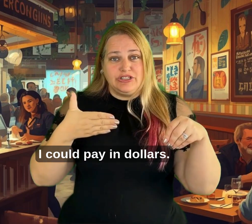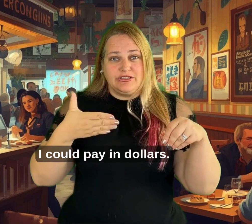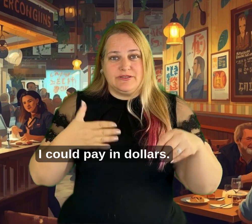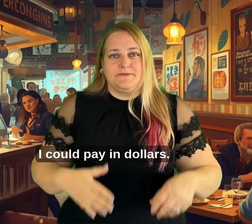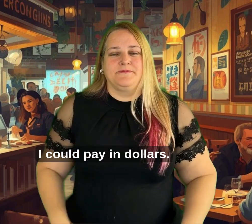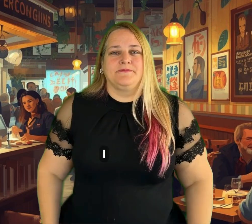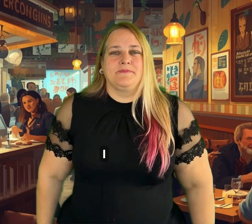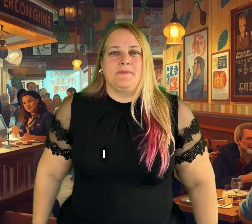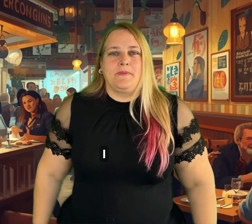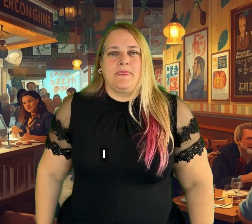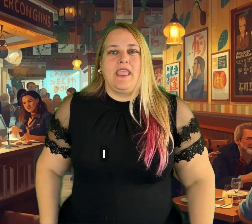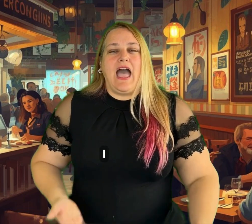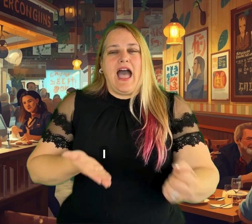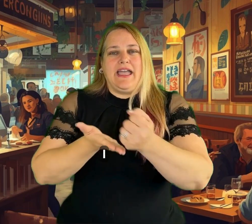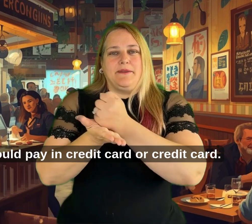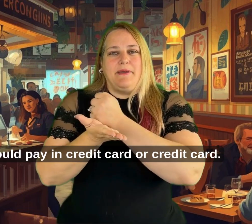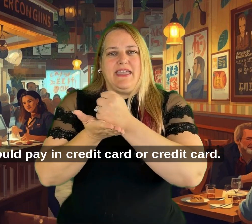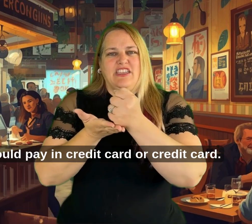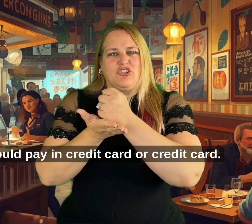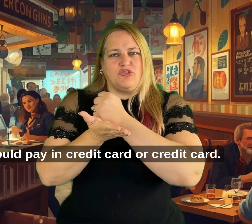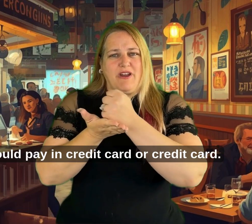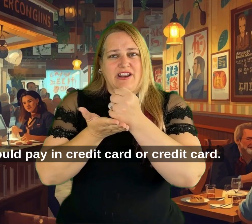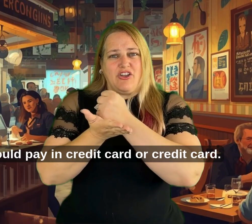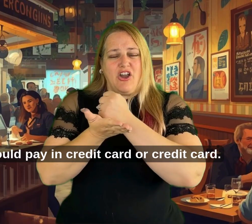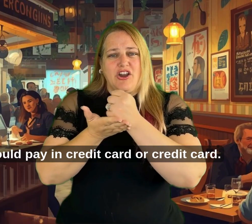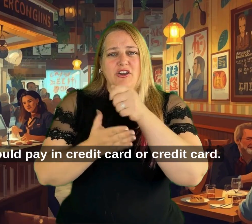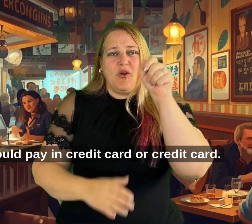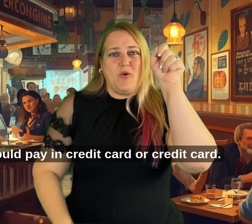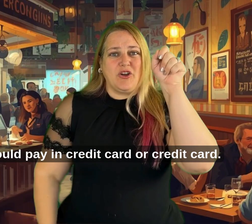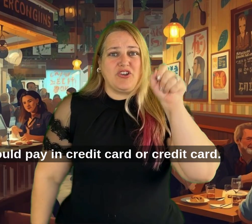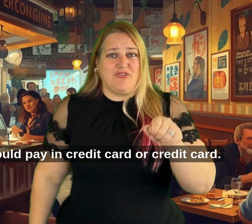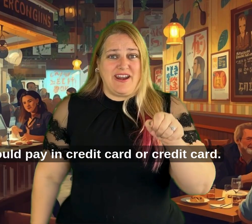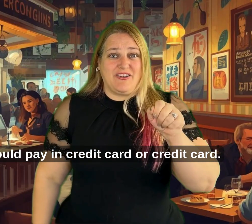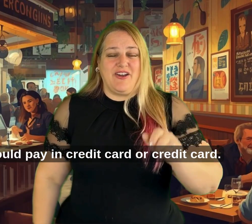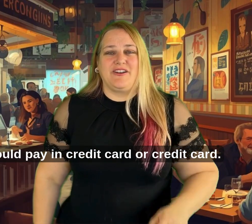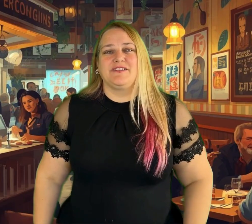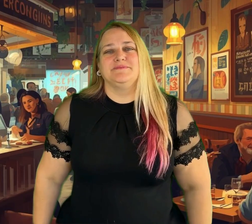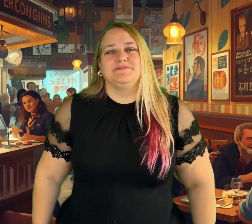dollars. I could pay in credit card or credit card.